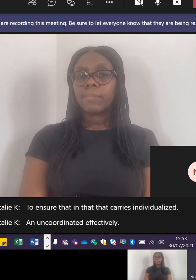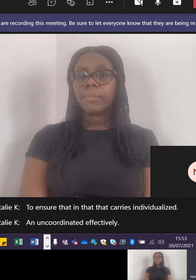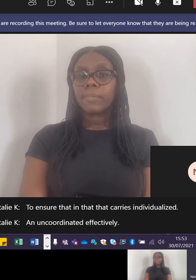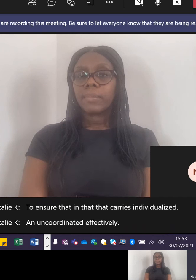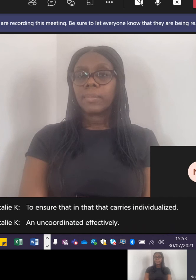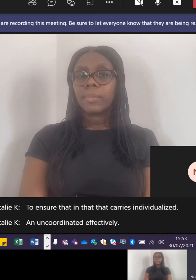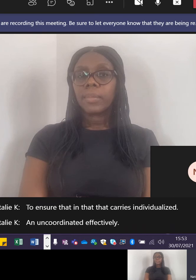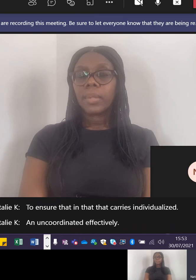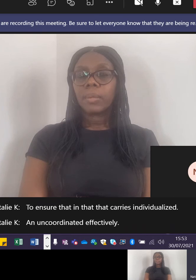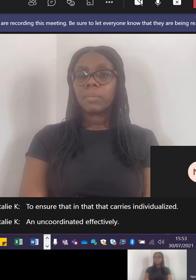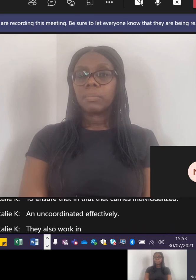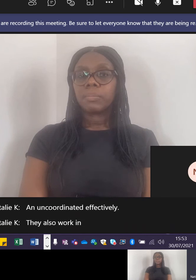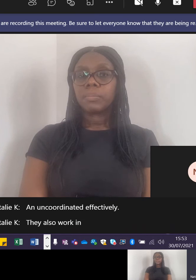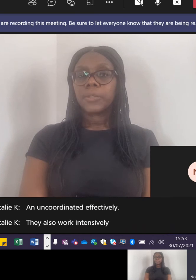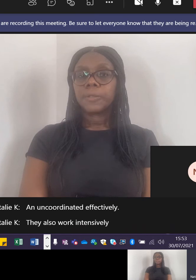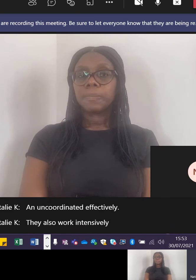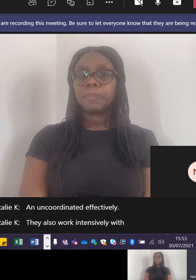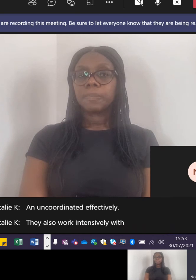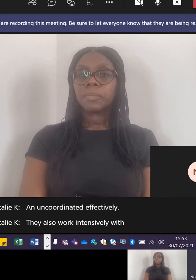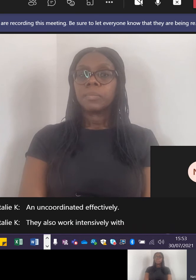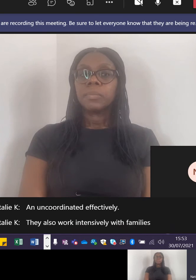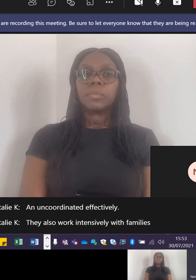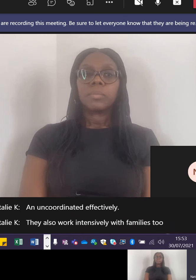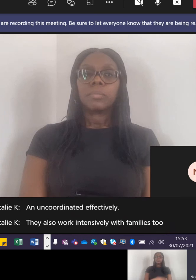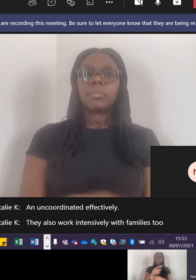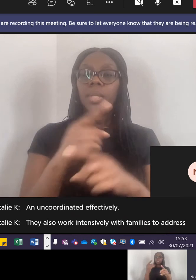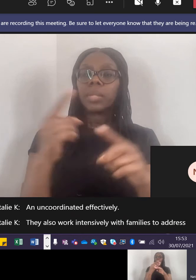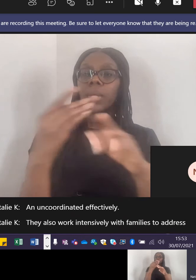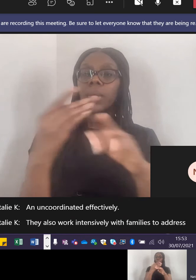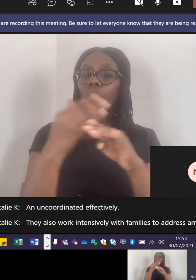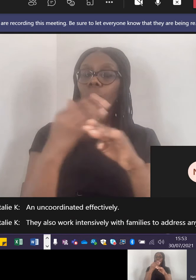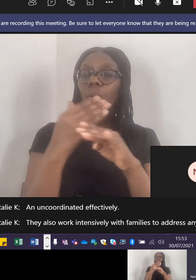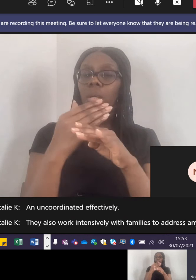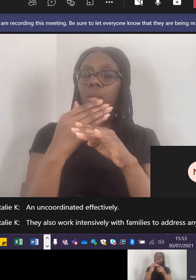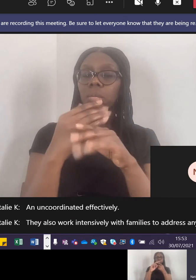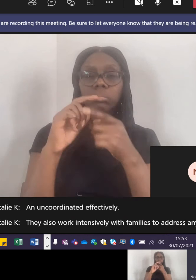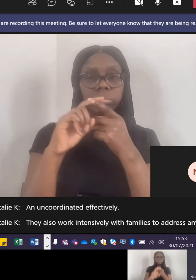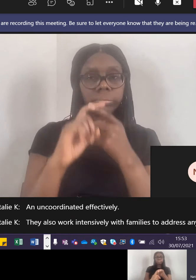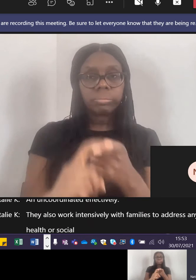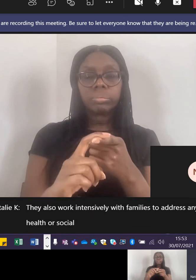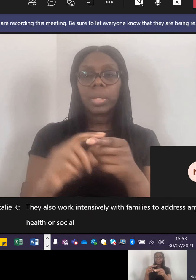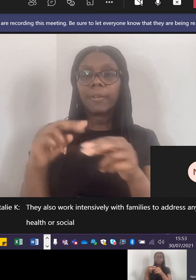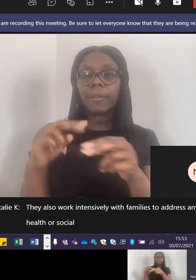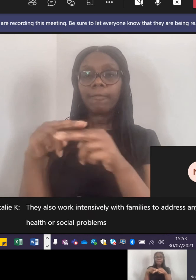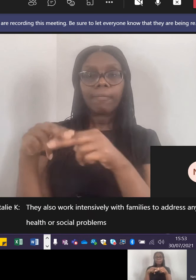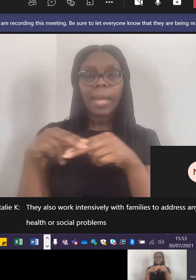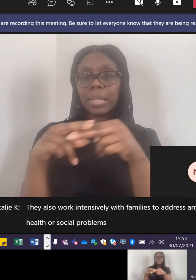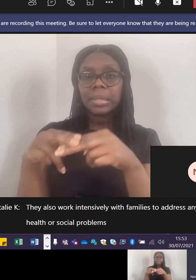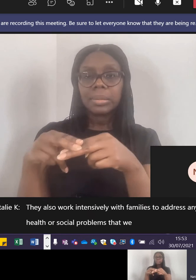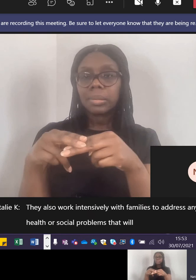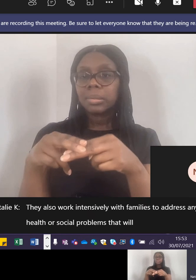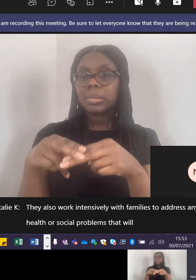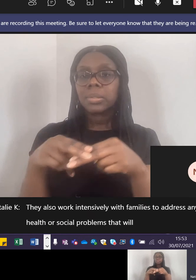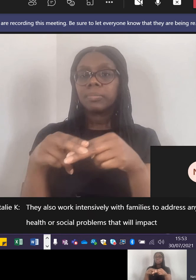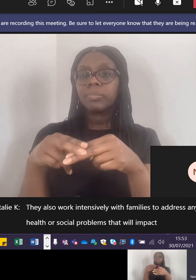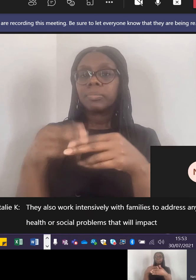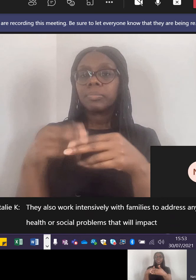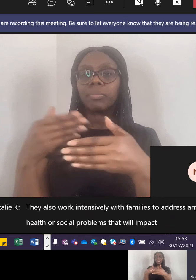They also work intensively with families to address any health or social problems that will